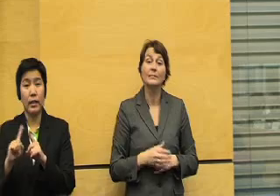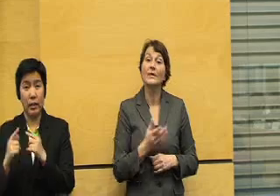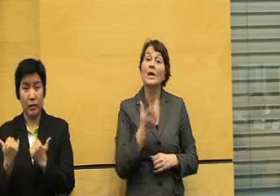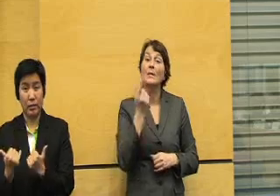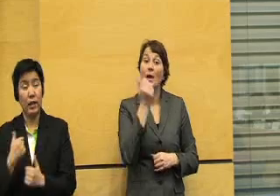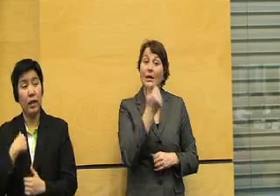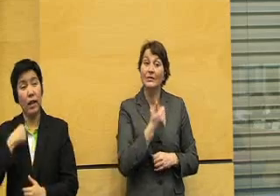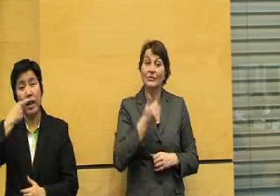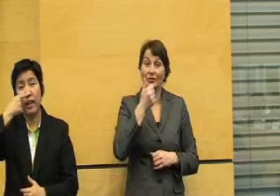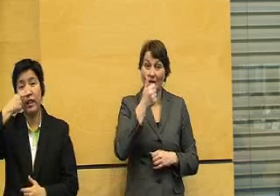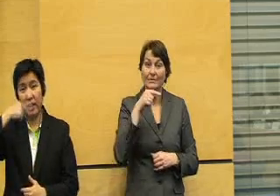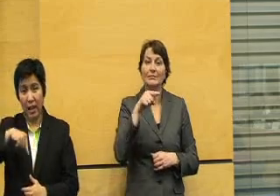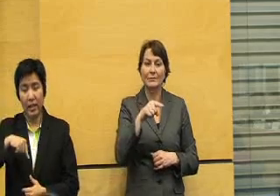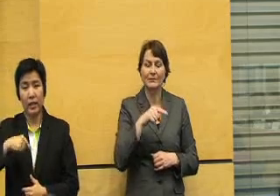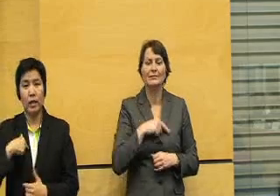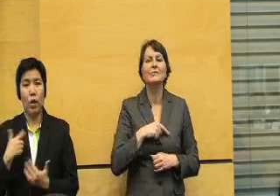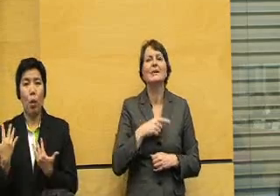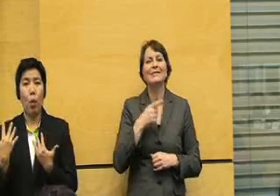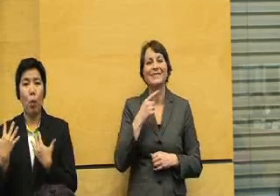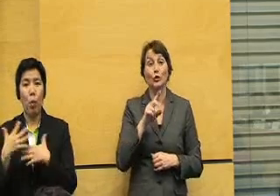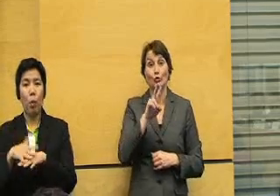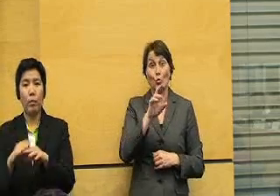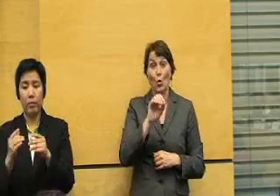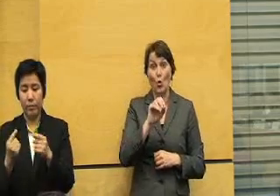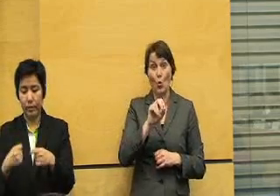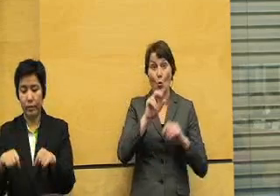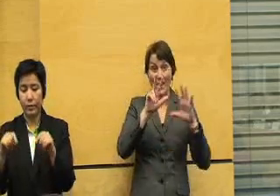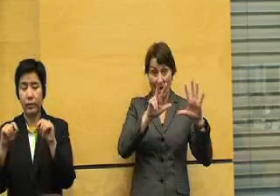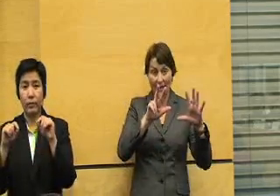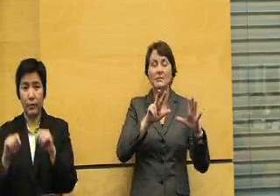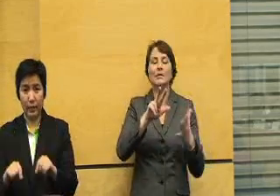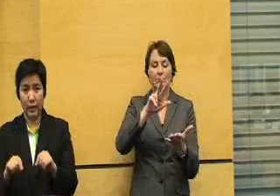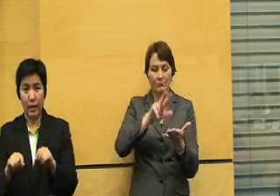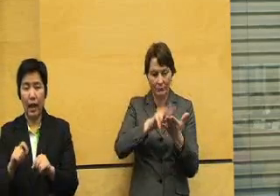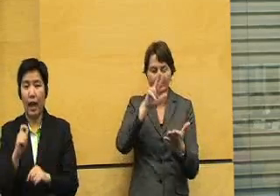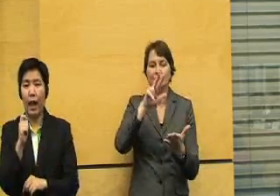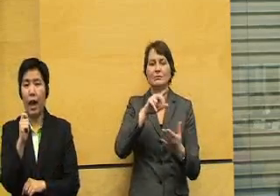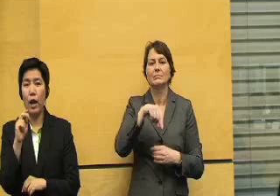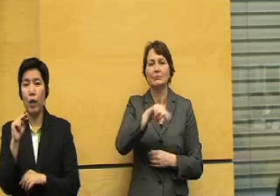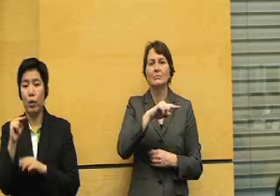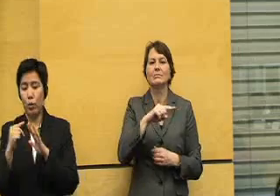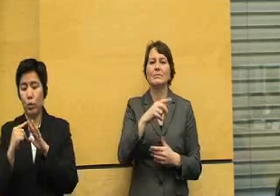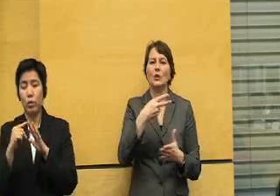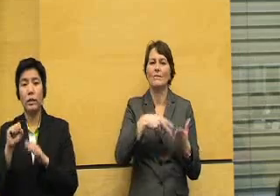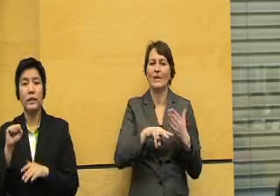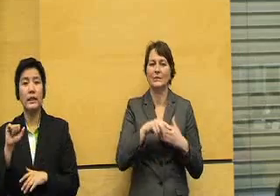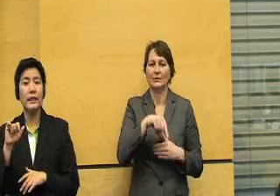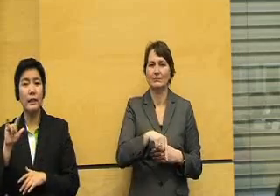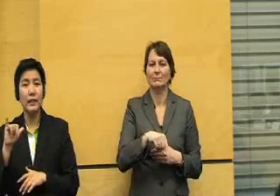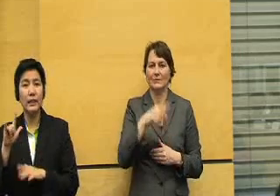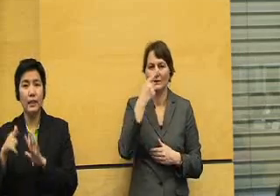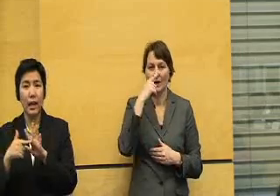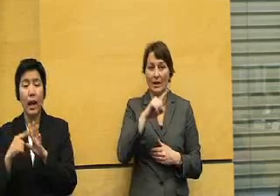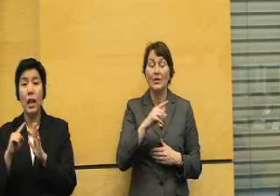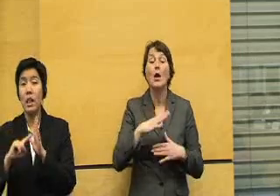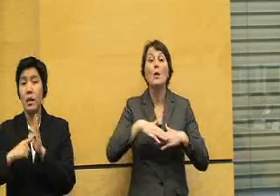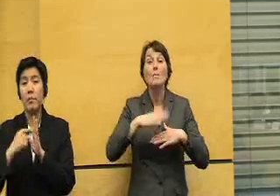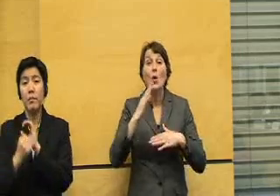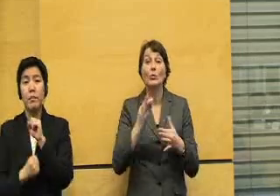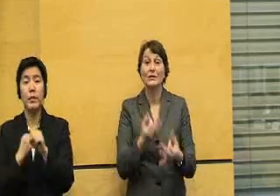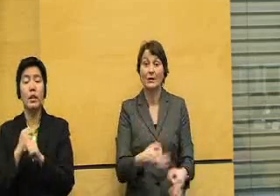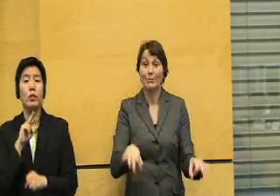of CRPD in 2008. The main law that allowed us to ratify the convention